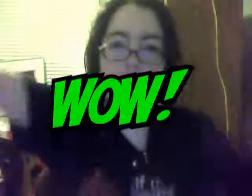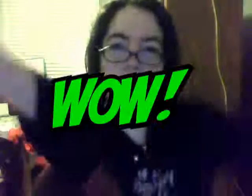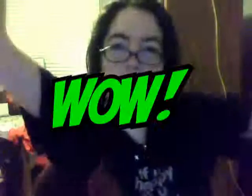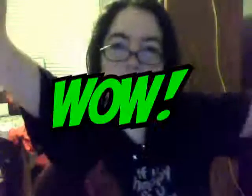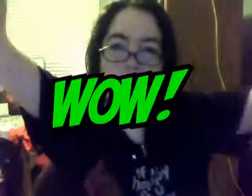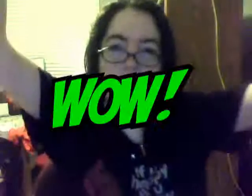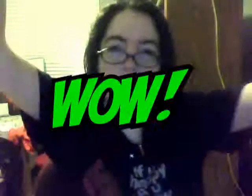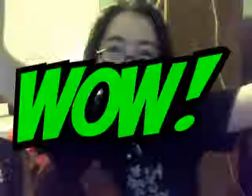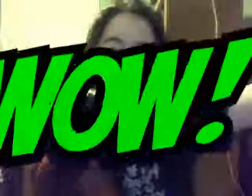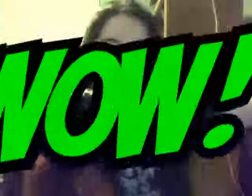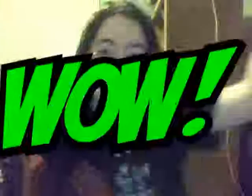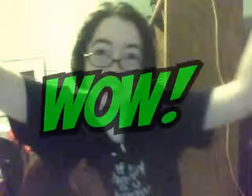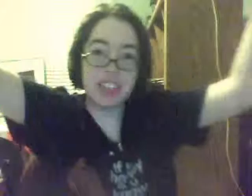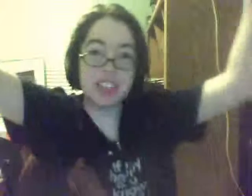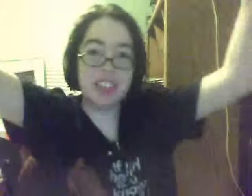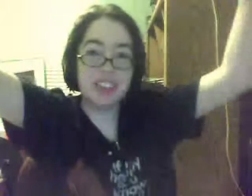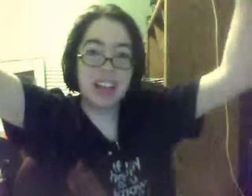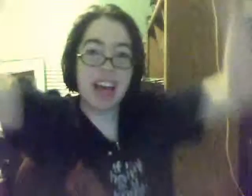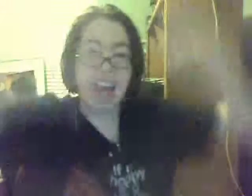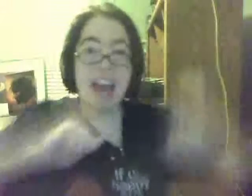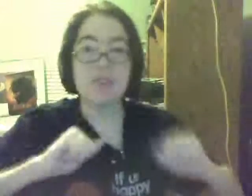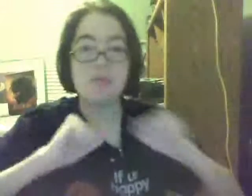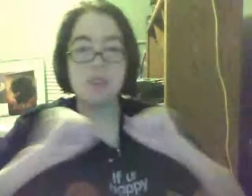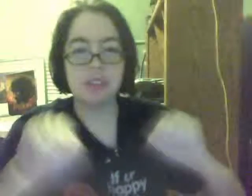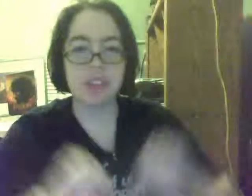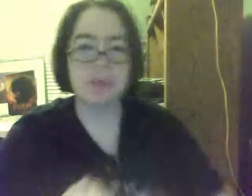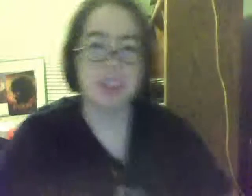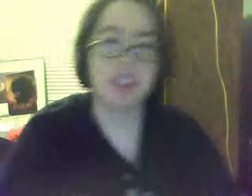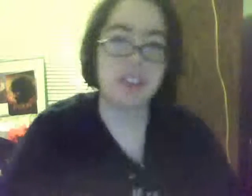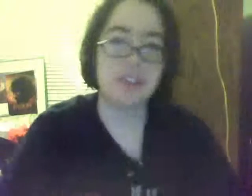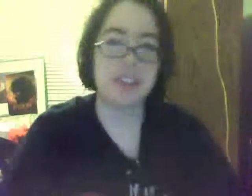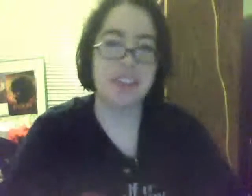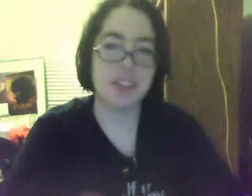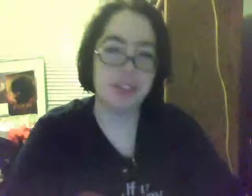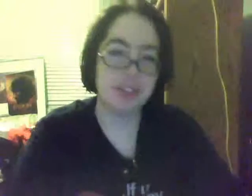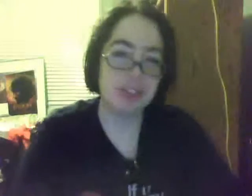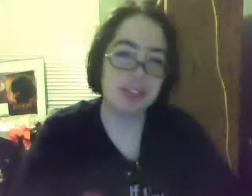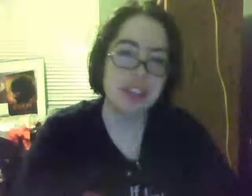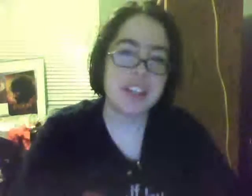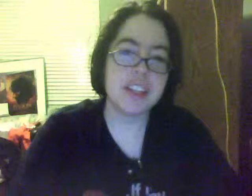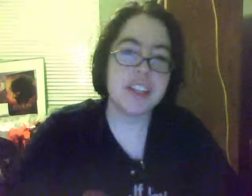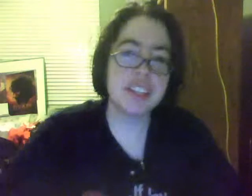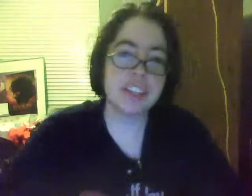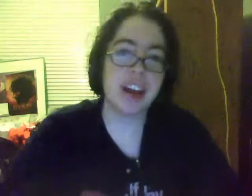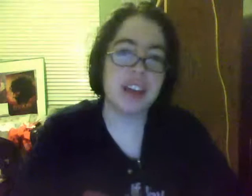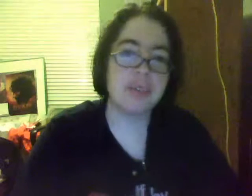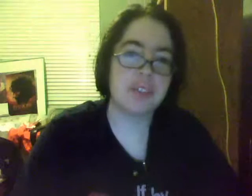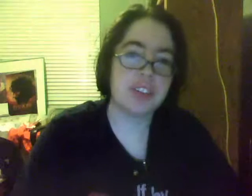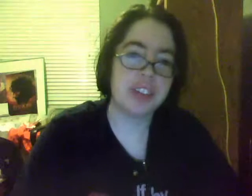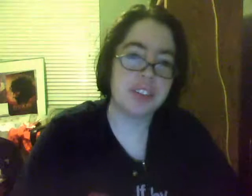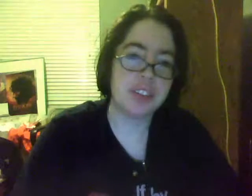Hello, I'm Jashykins, and welcome to another vlog review. This time of the